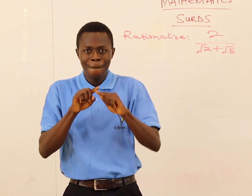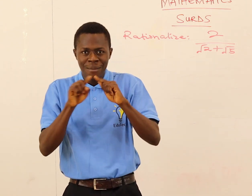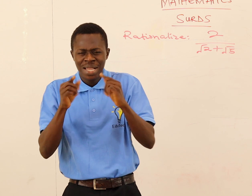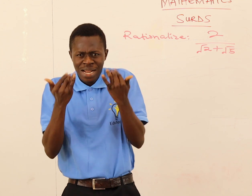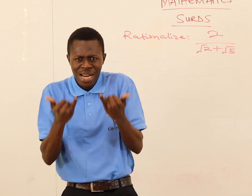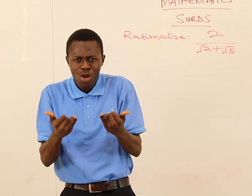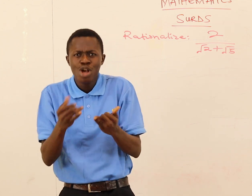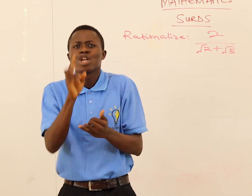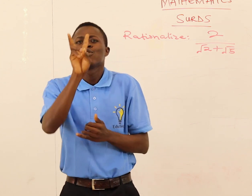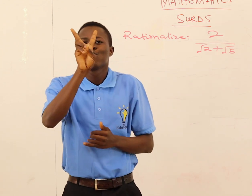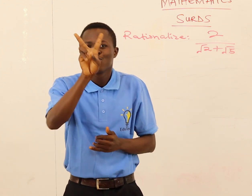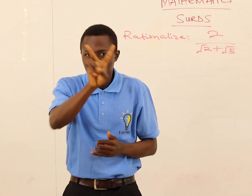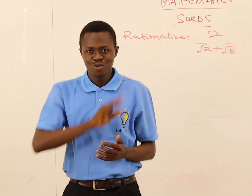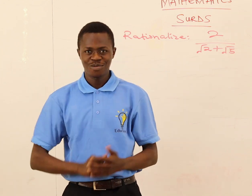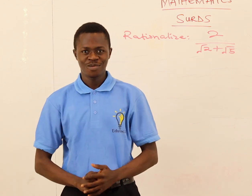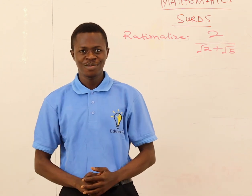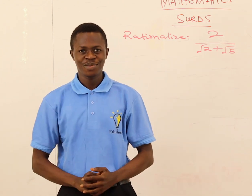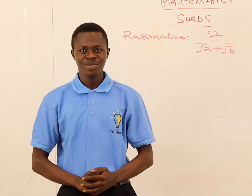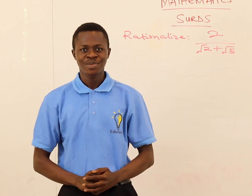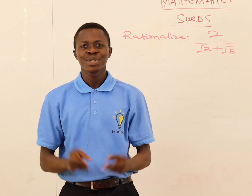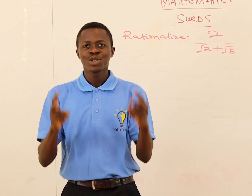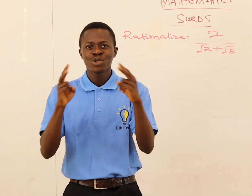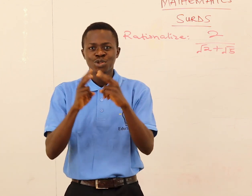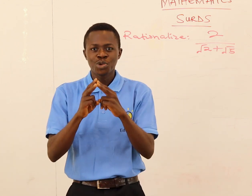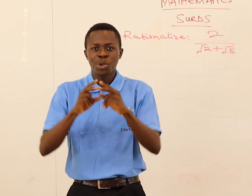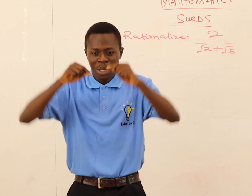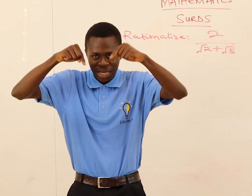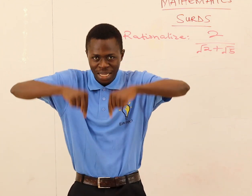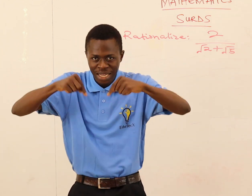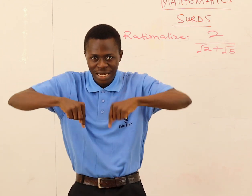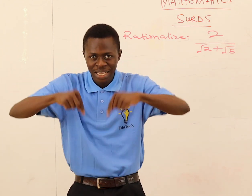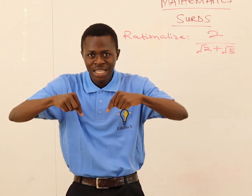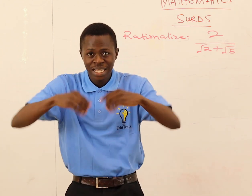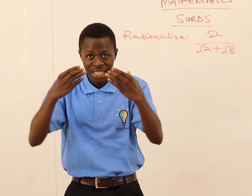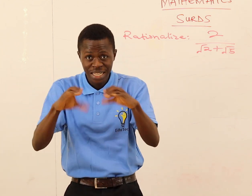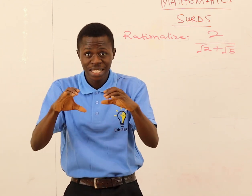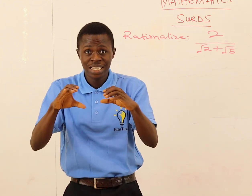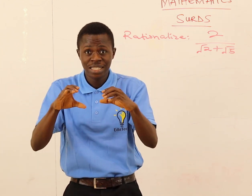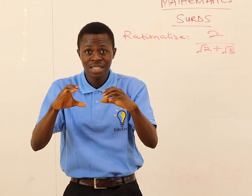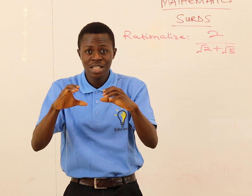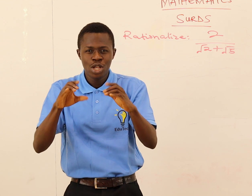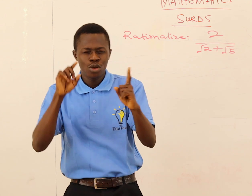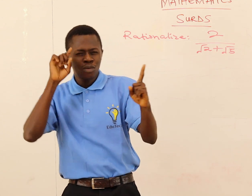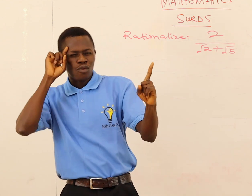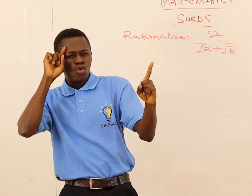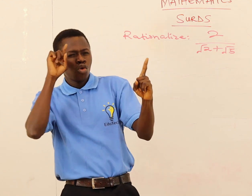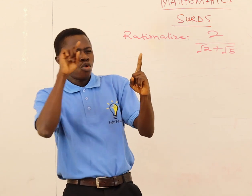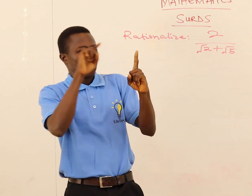one. But now we have two sets as our denominator. So in today's class,